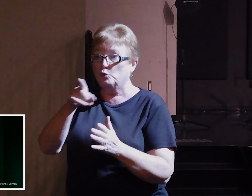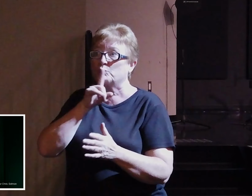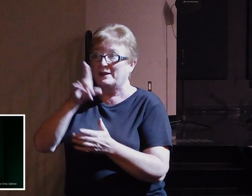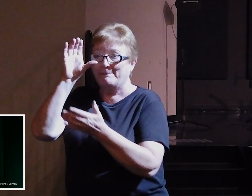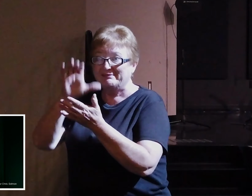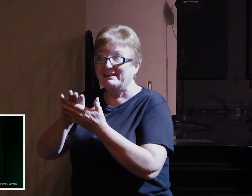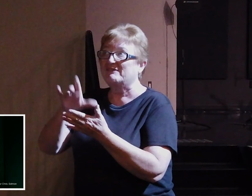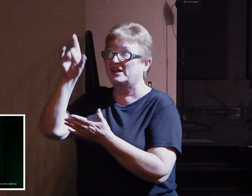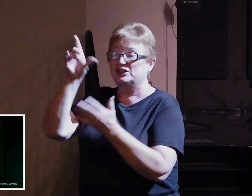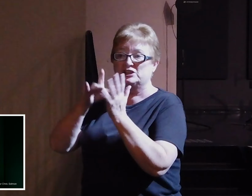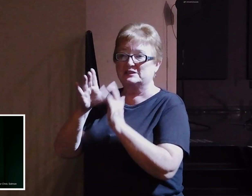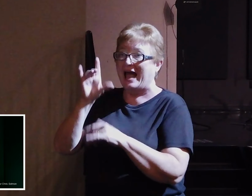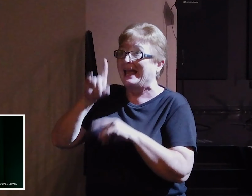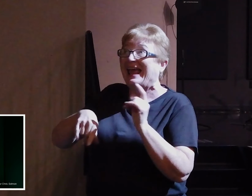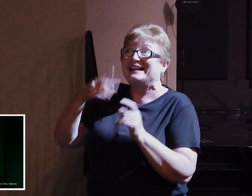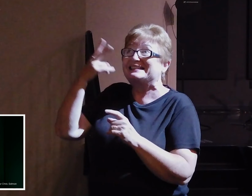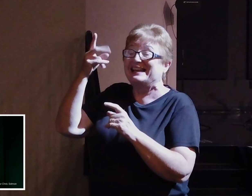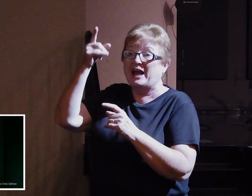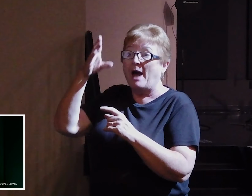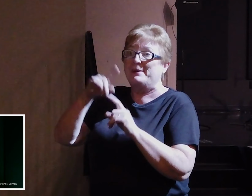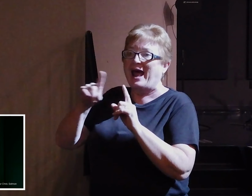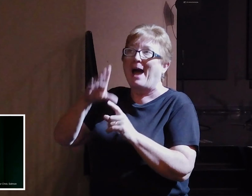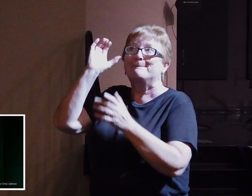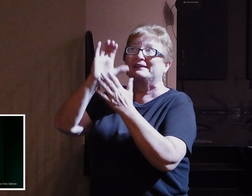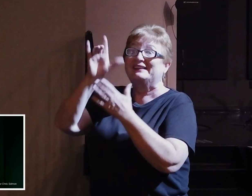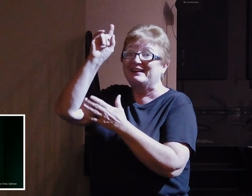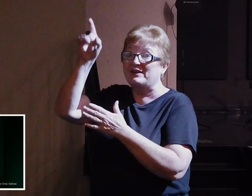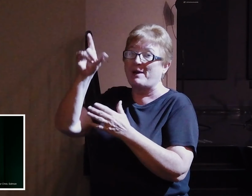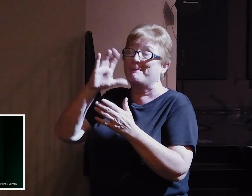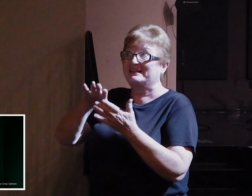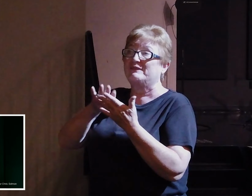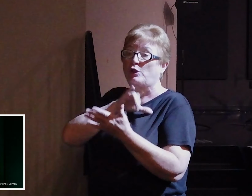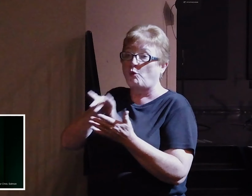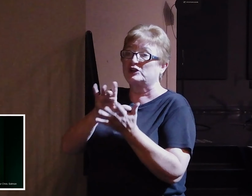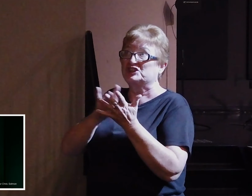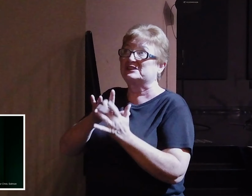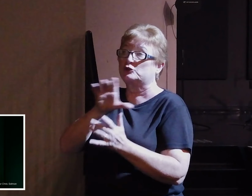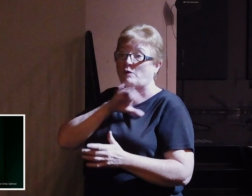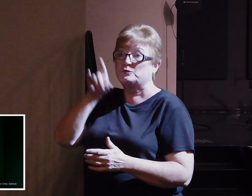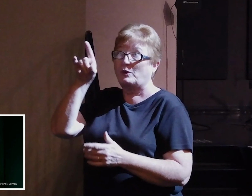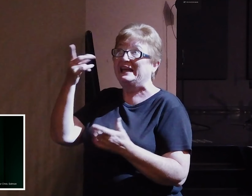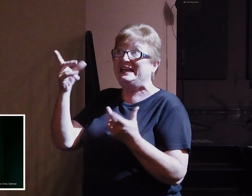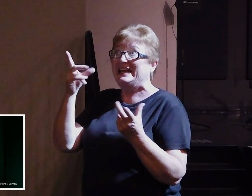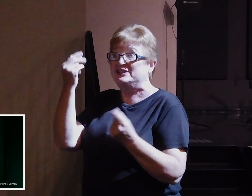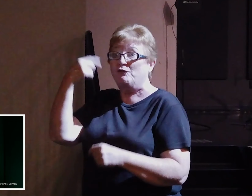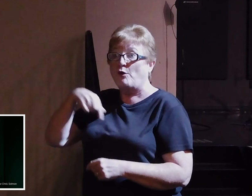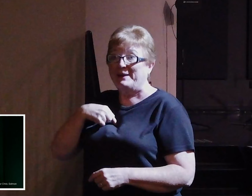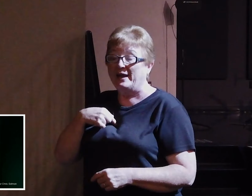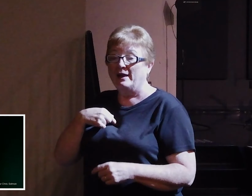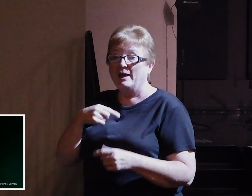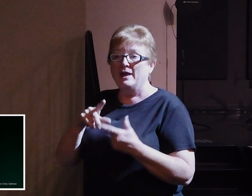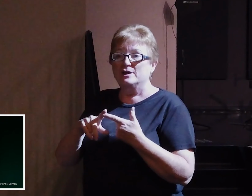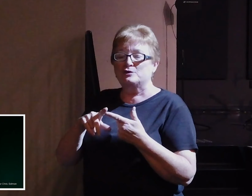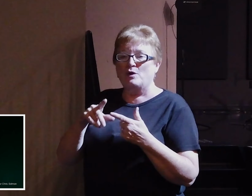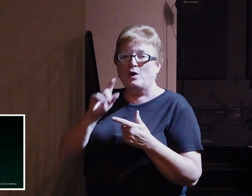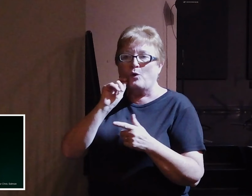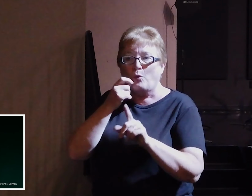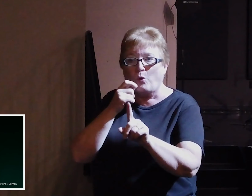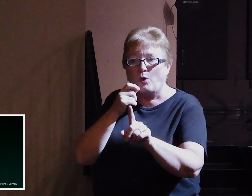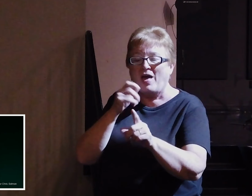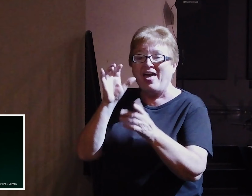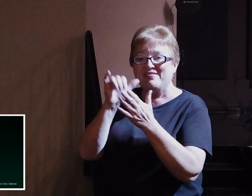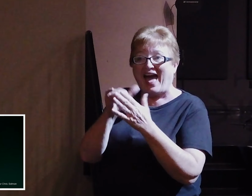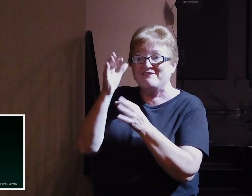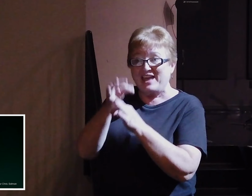in something you cannot see. You believe in the Lord Jesus Christ and what he did for you. Now, here's the cool part. That